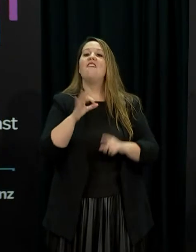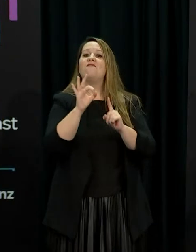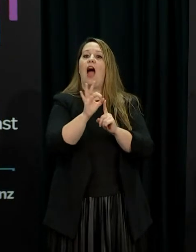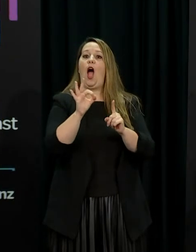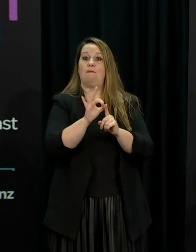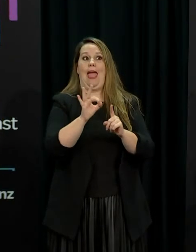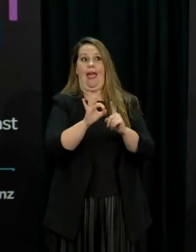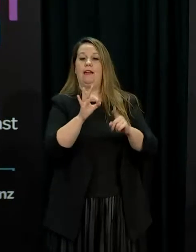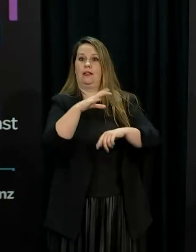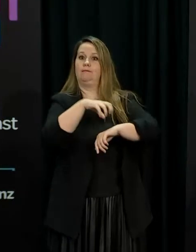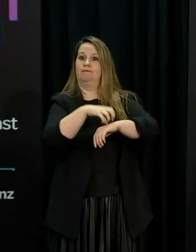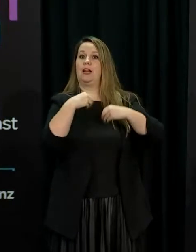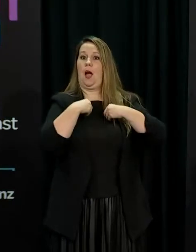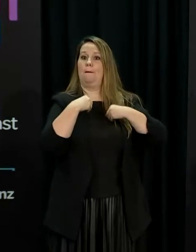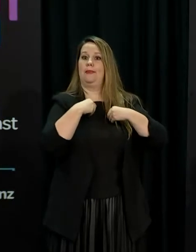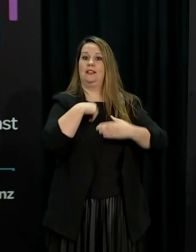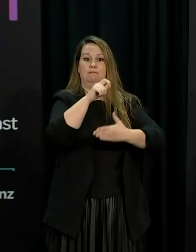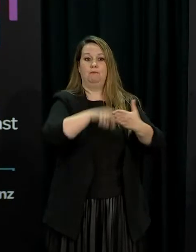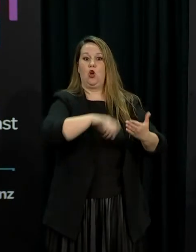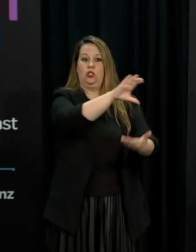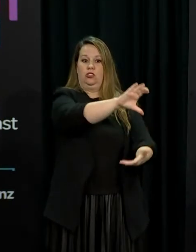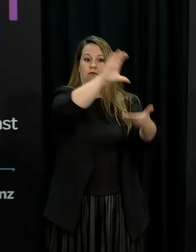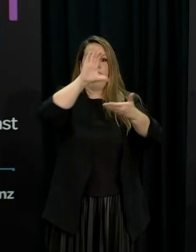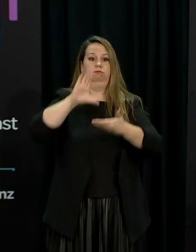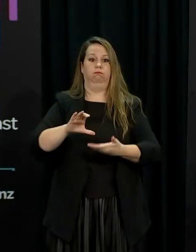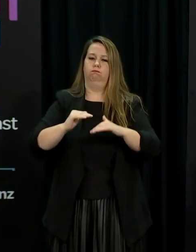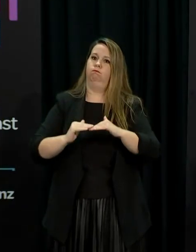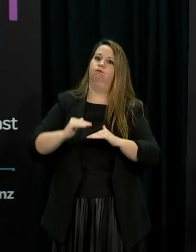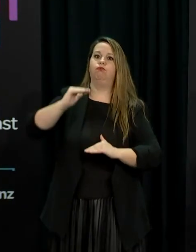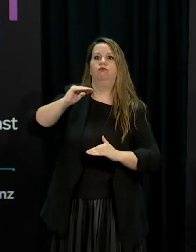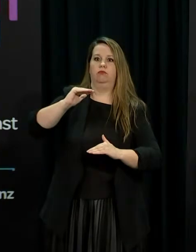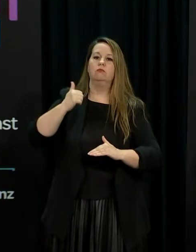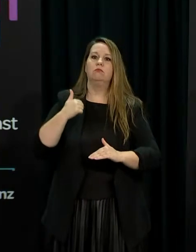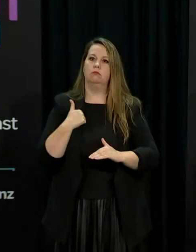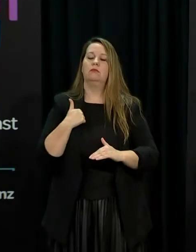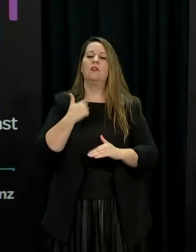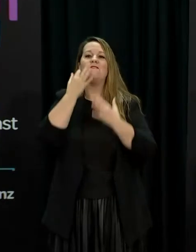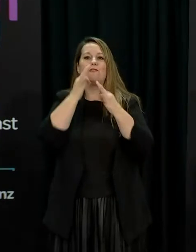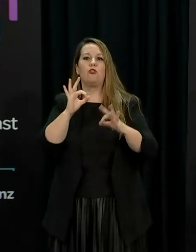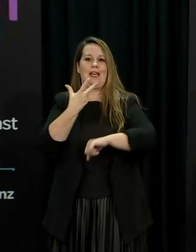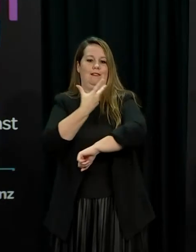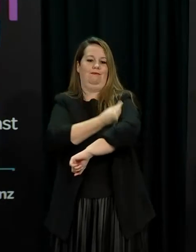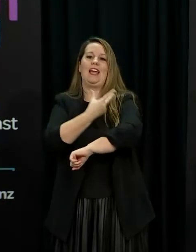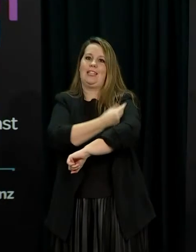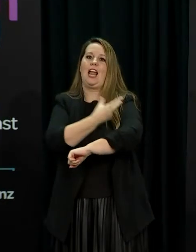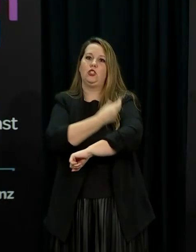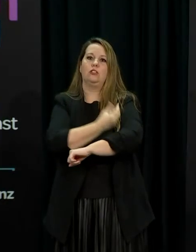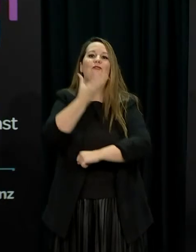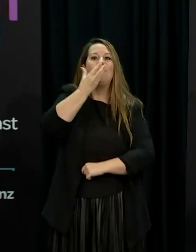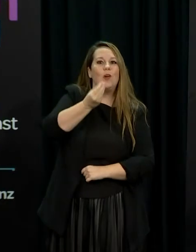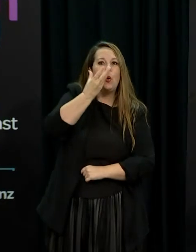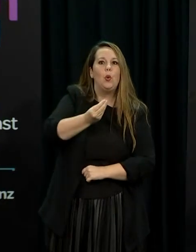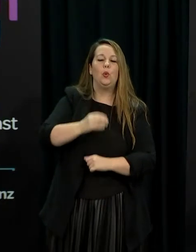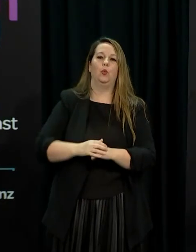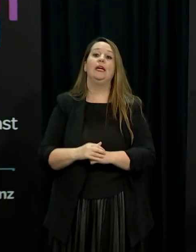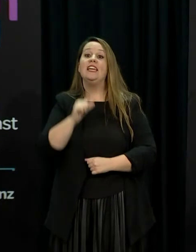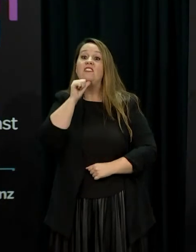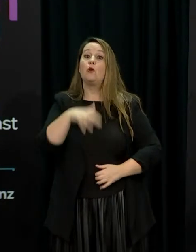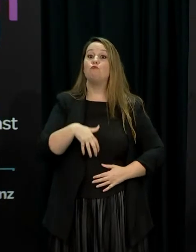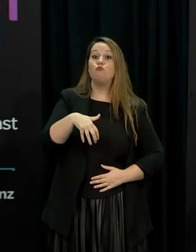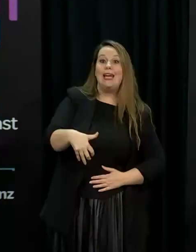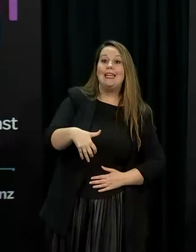year. So please take the opportunity to get one. Flu vaccination is free if you're pregnant,